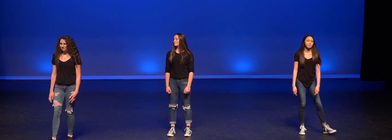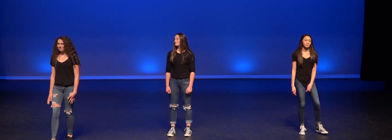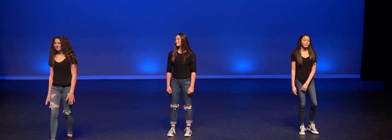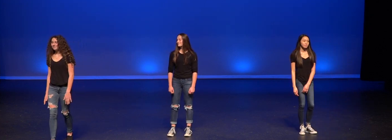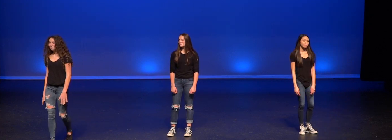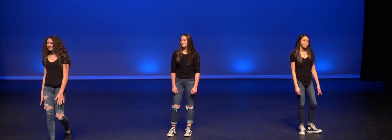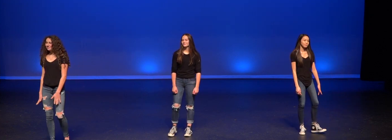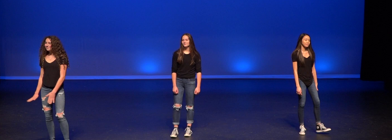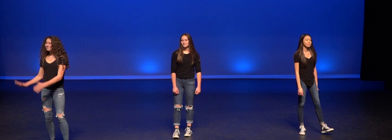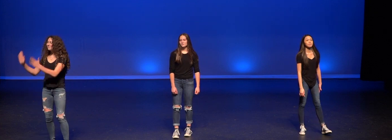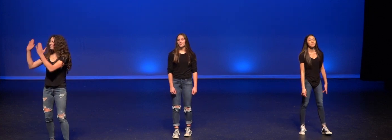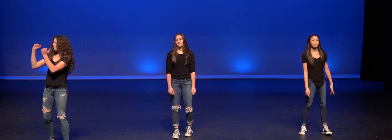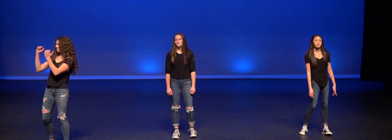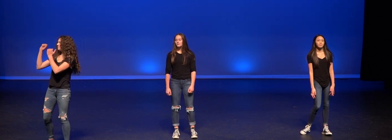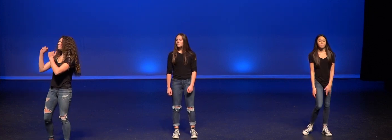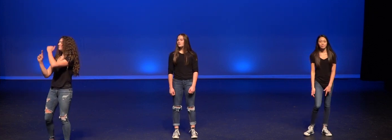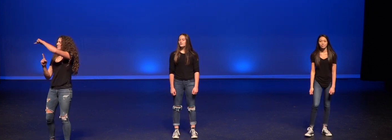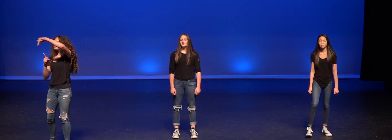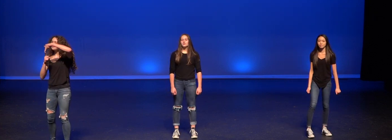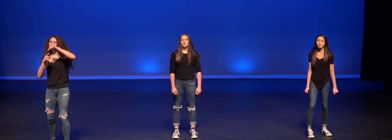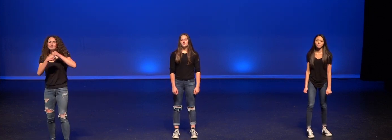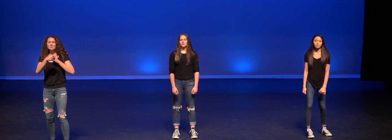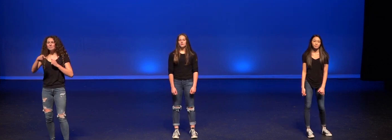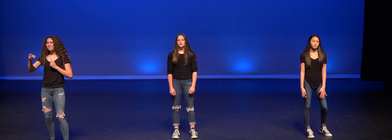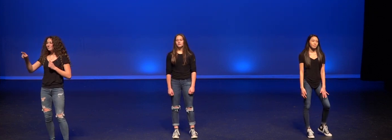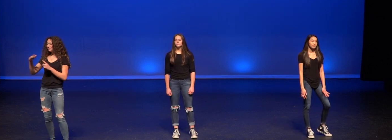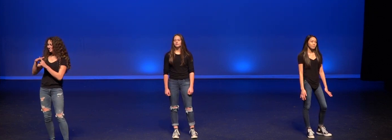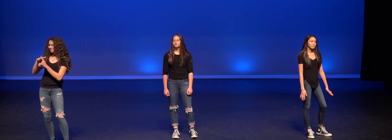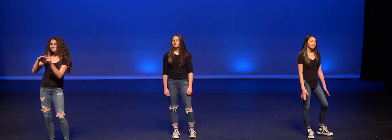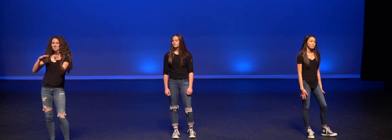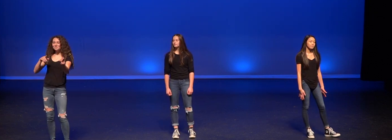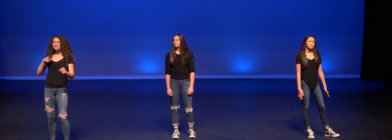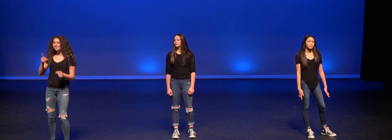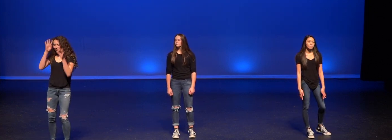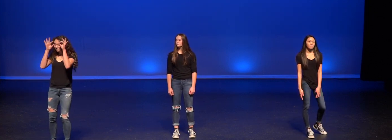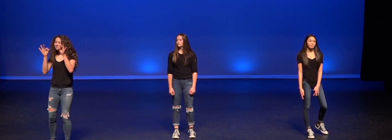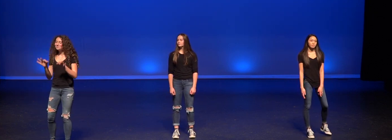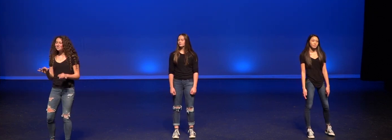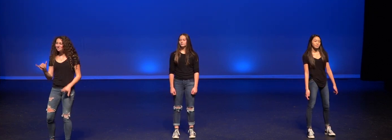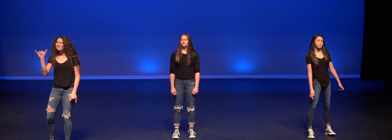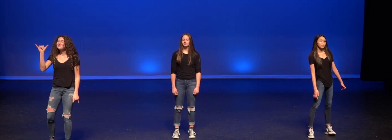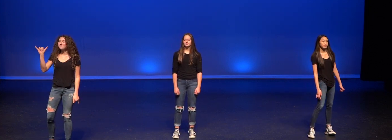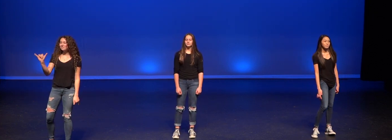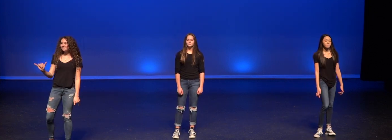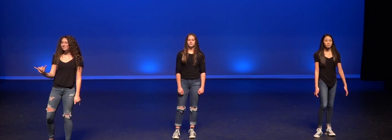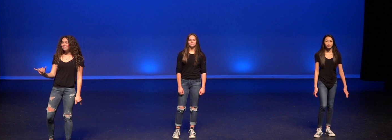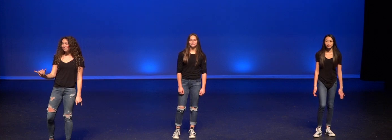hope if everybody runs, you choose to stay.